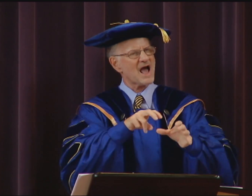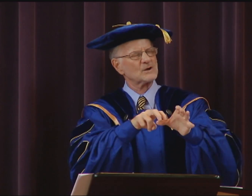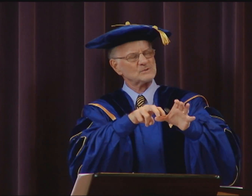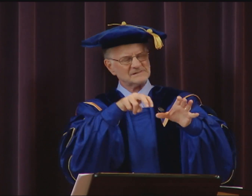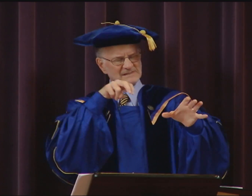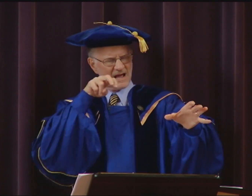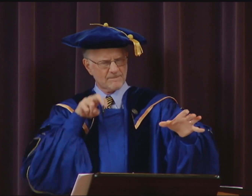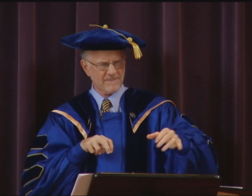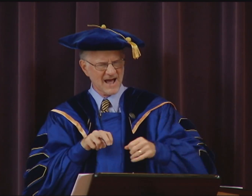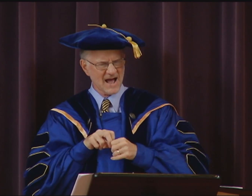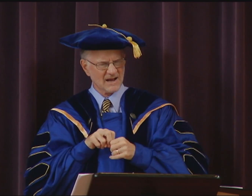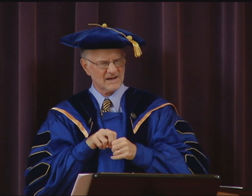to Gallaudet University.